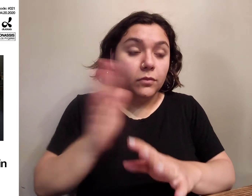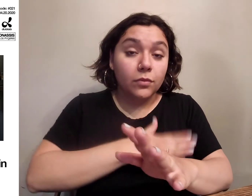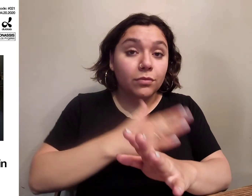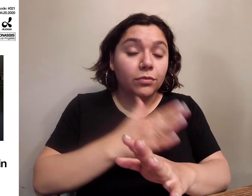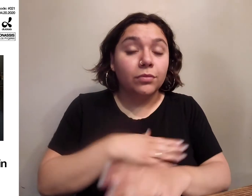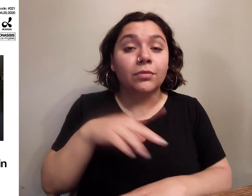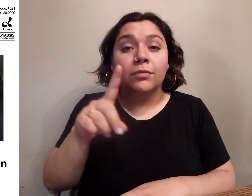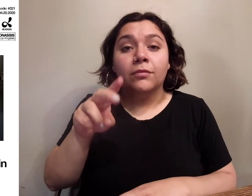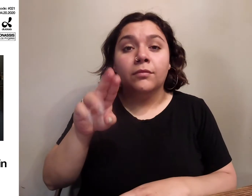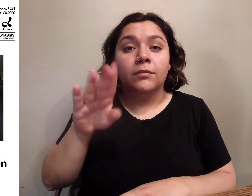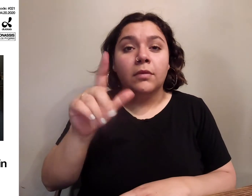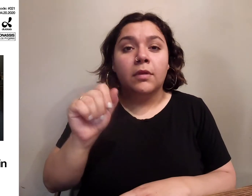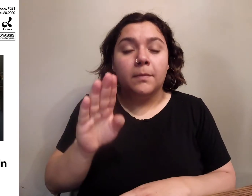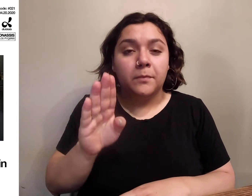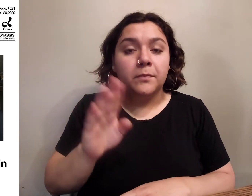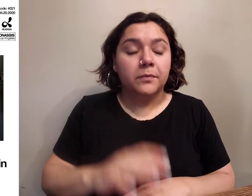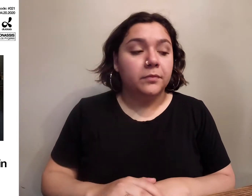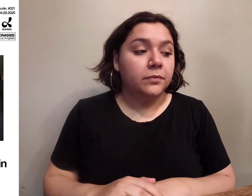dublab.